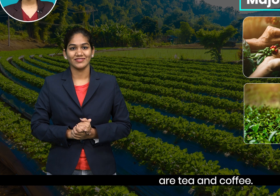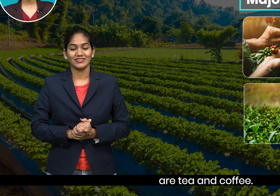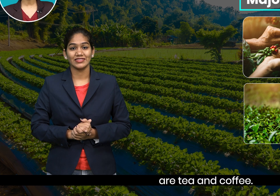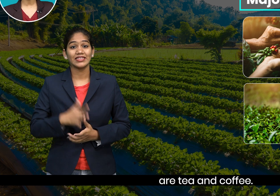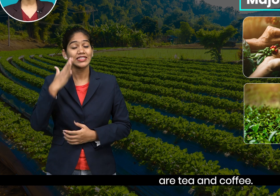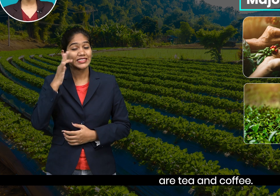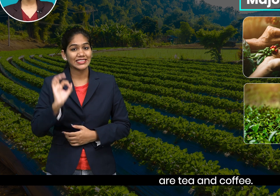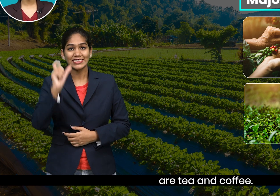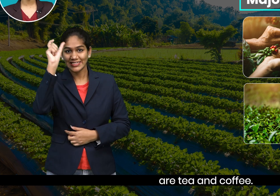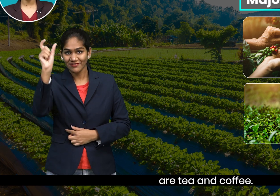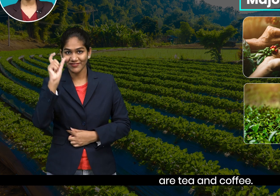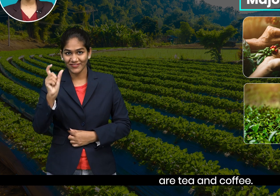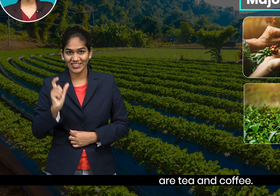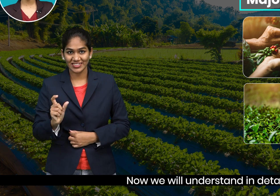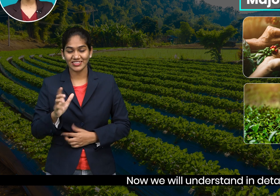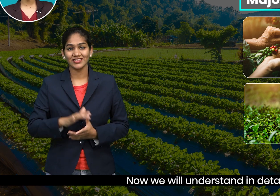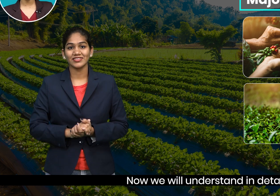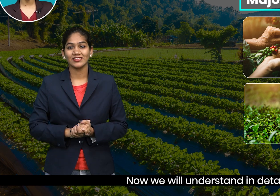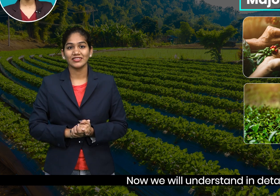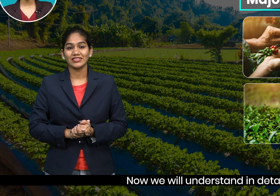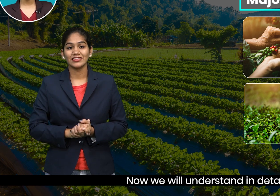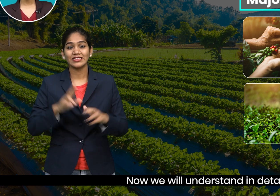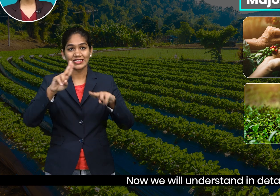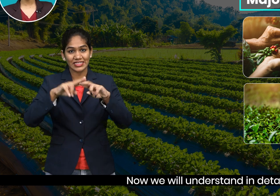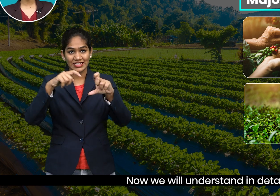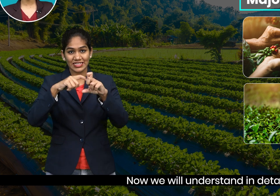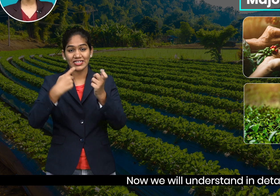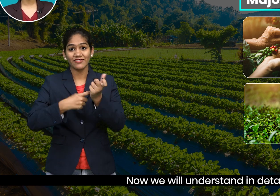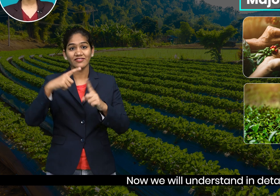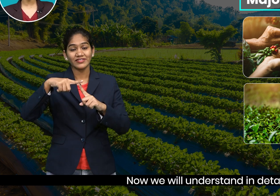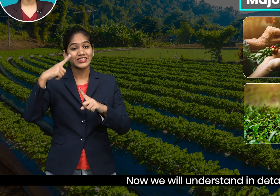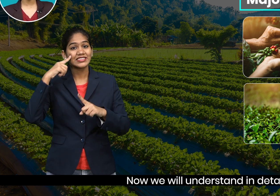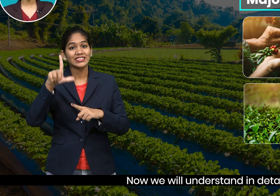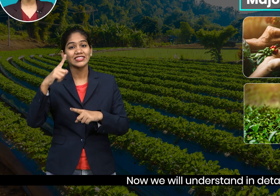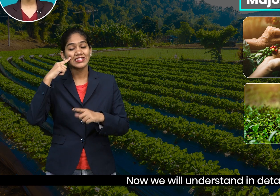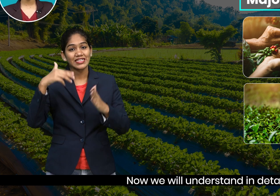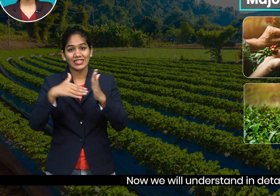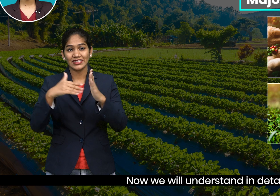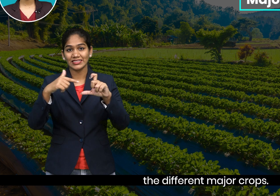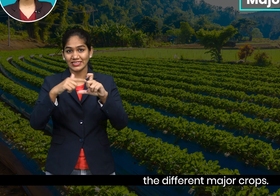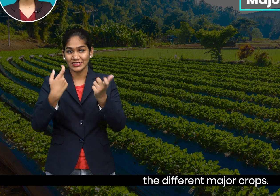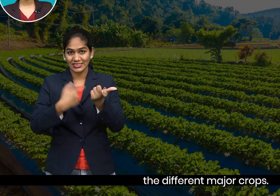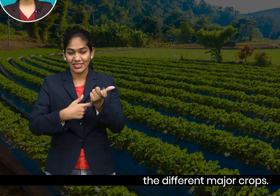Now, we will understand in detail the different major crops.